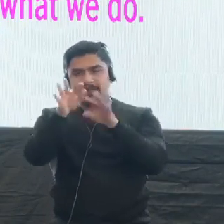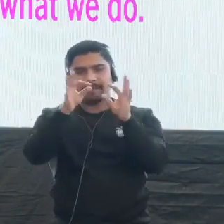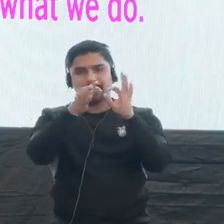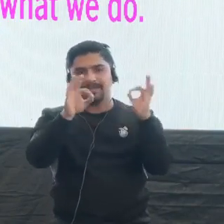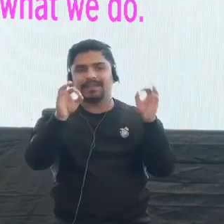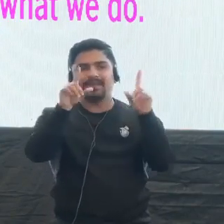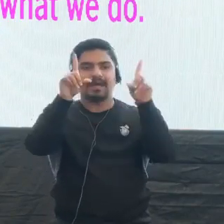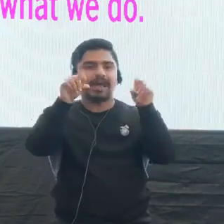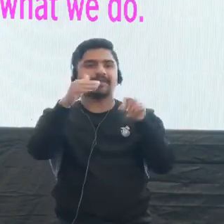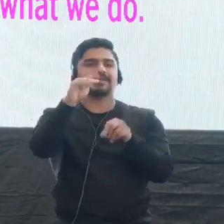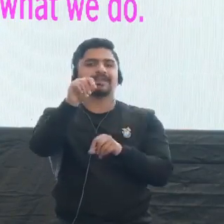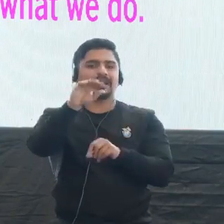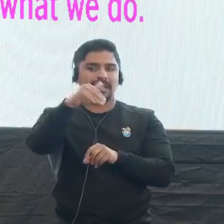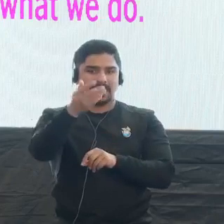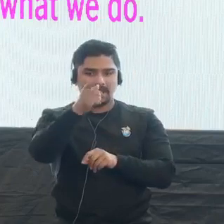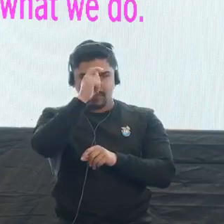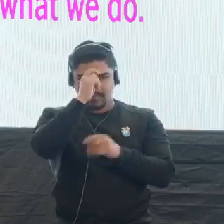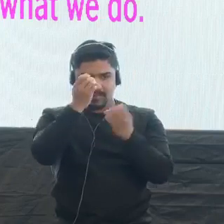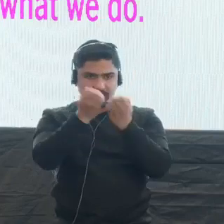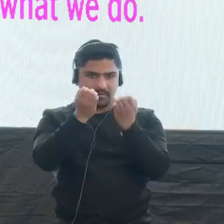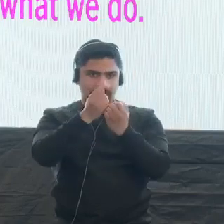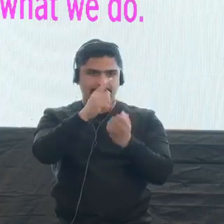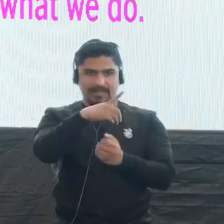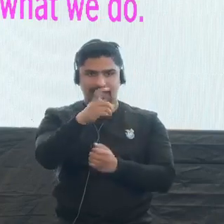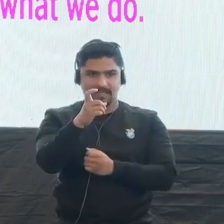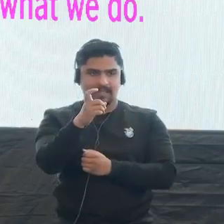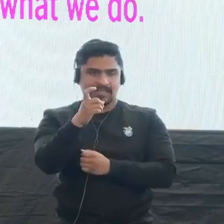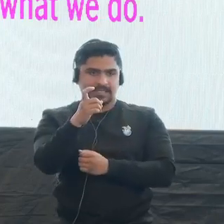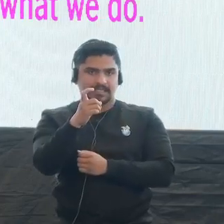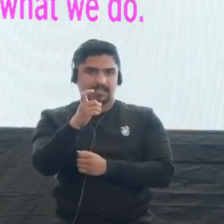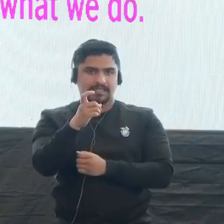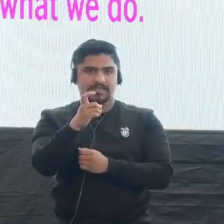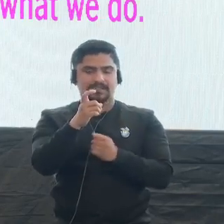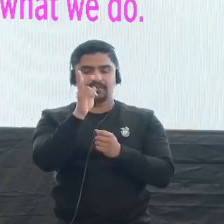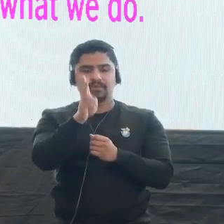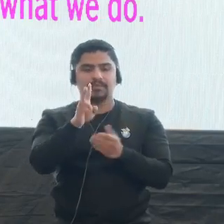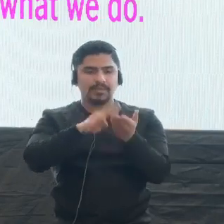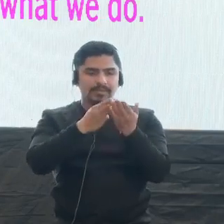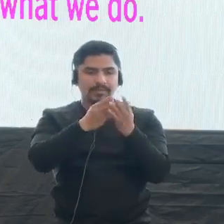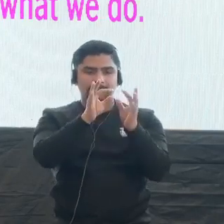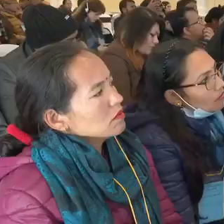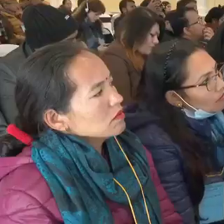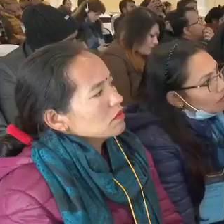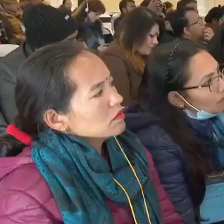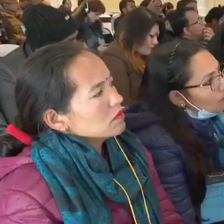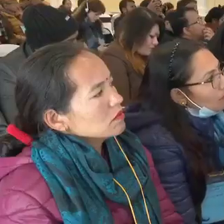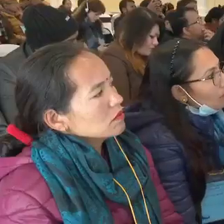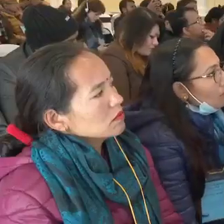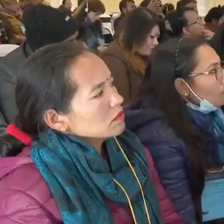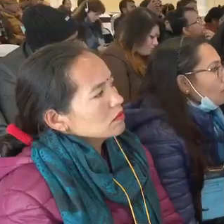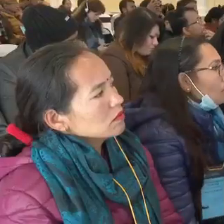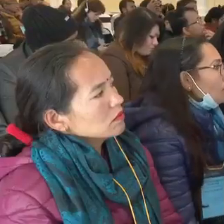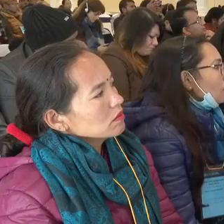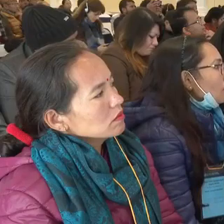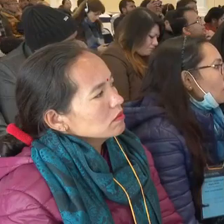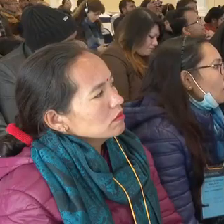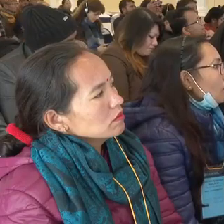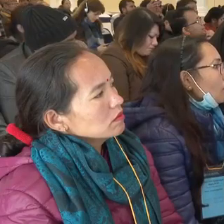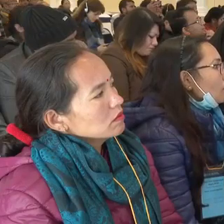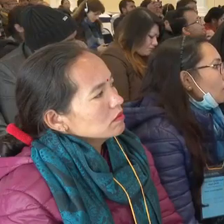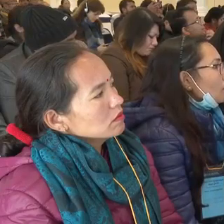in learning, cultures, communities, and reducing exclusion within and from education.